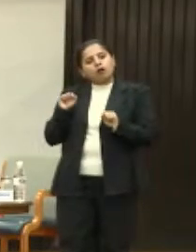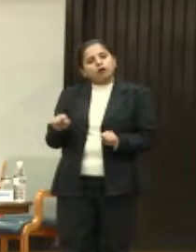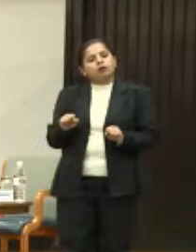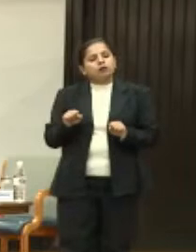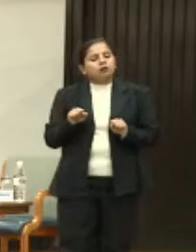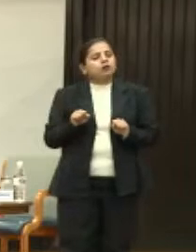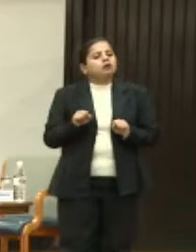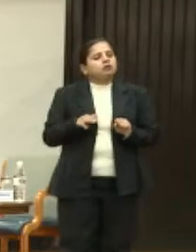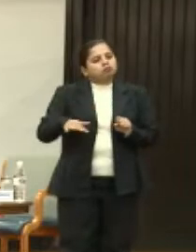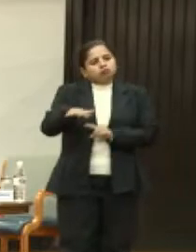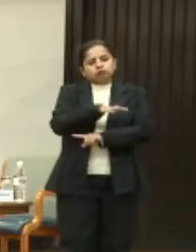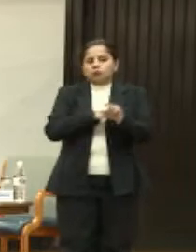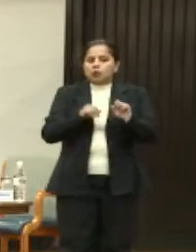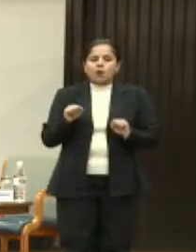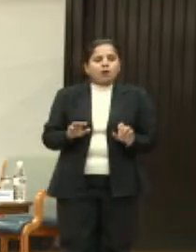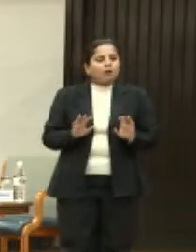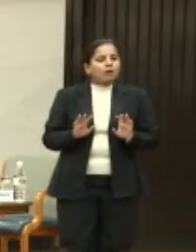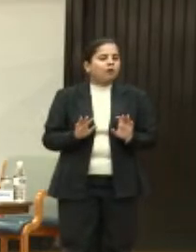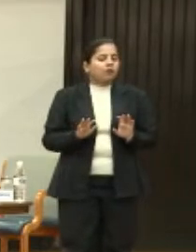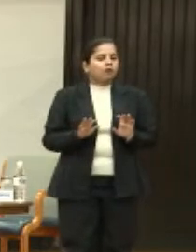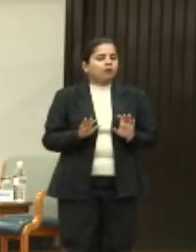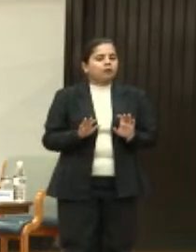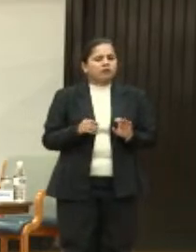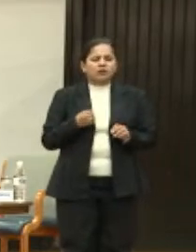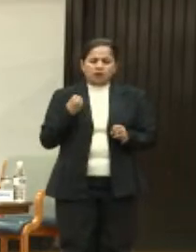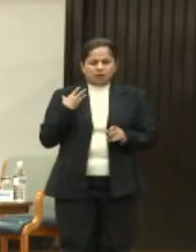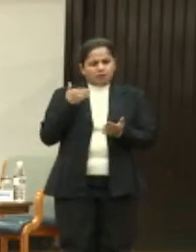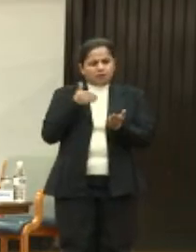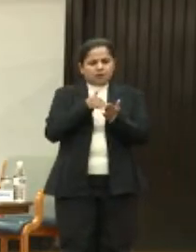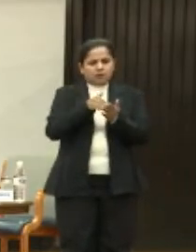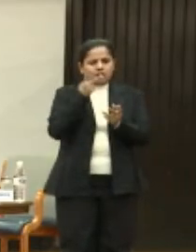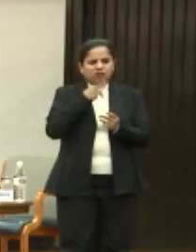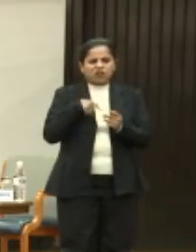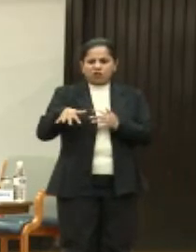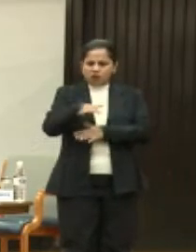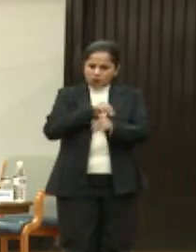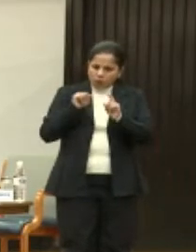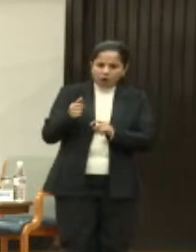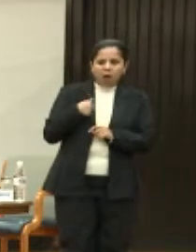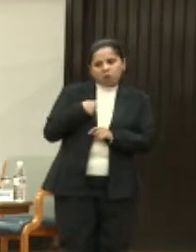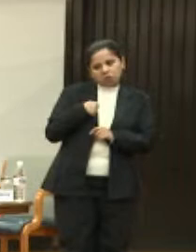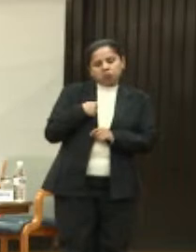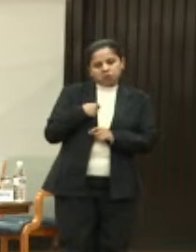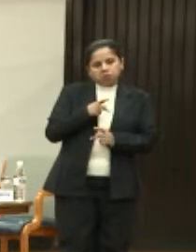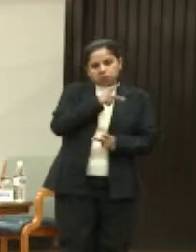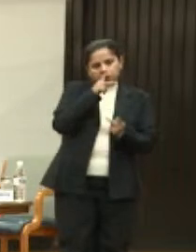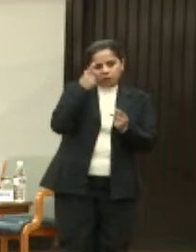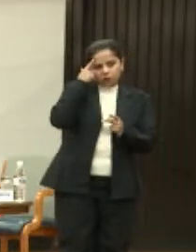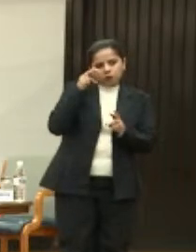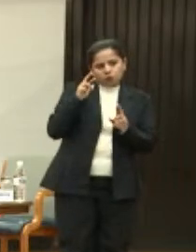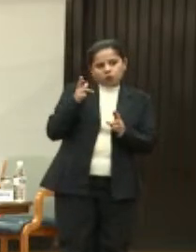inter alia. Every time I see that expression inter alia, I throw a fit.